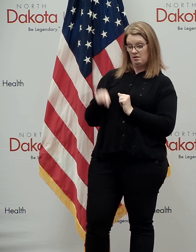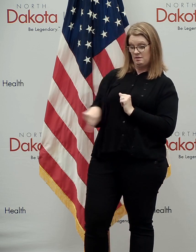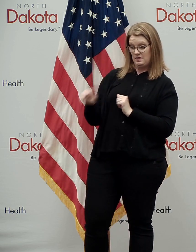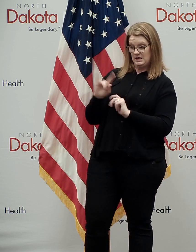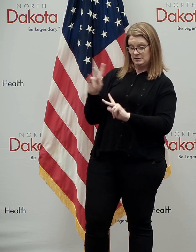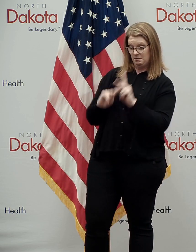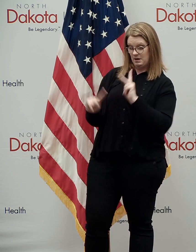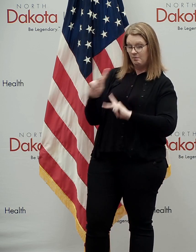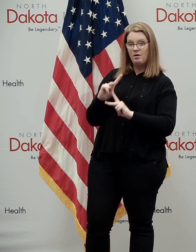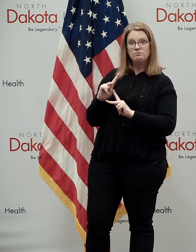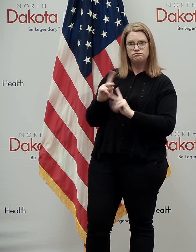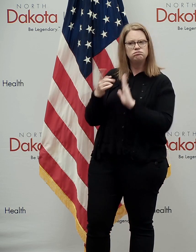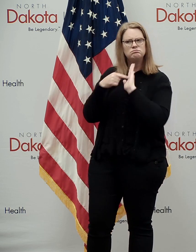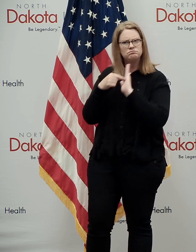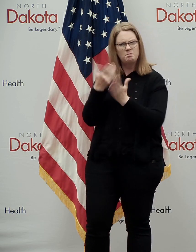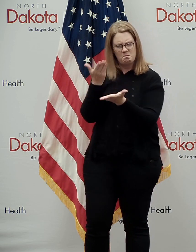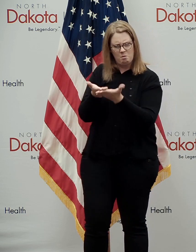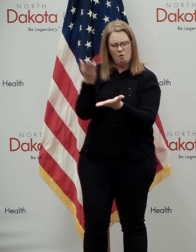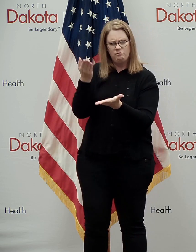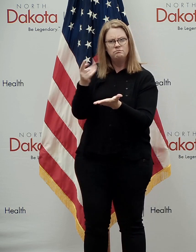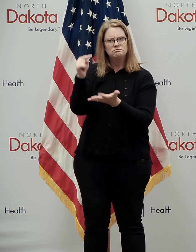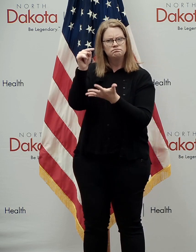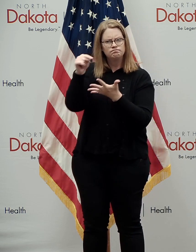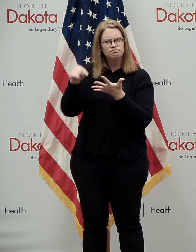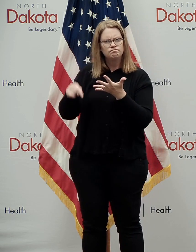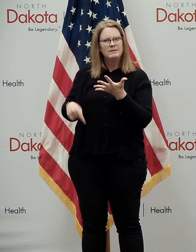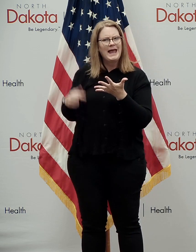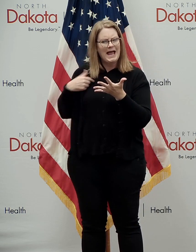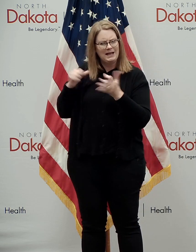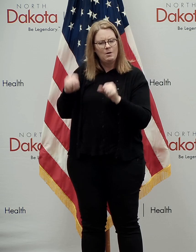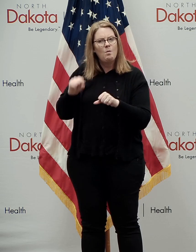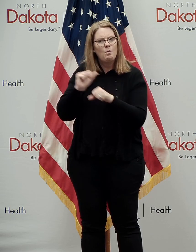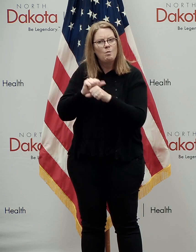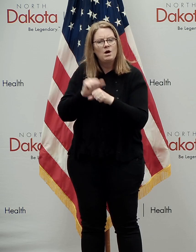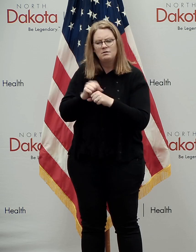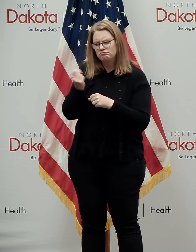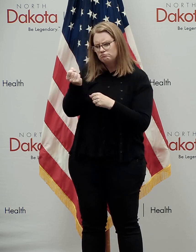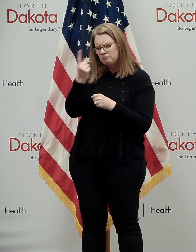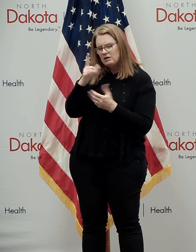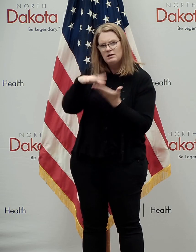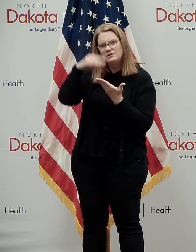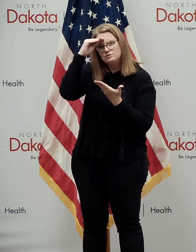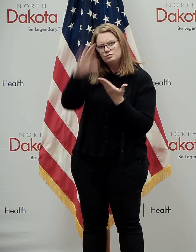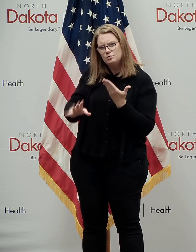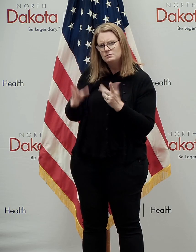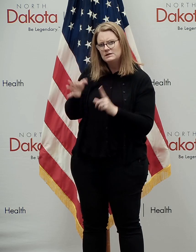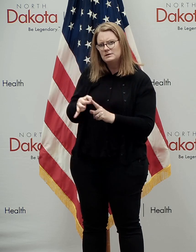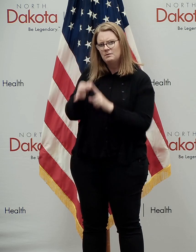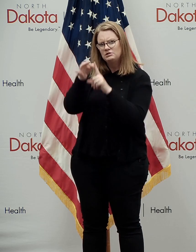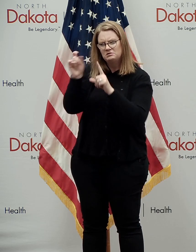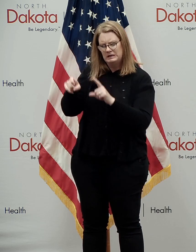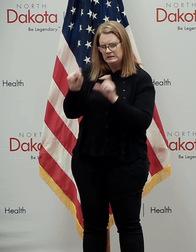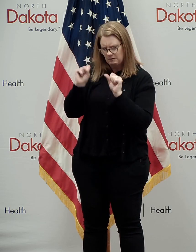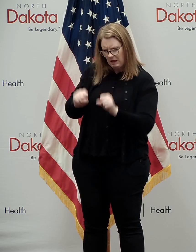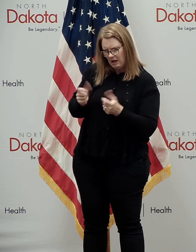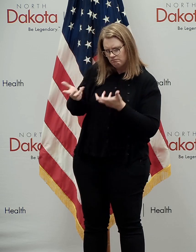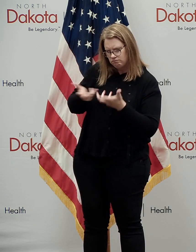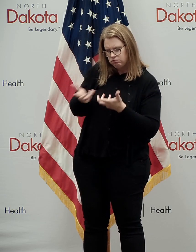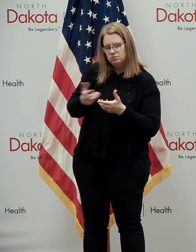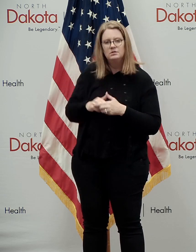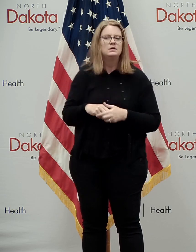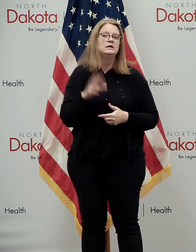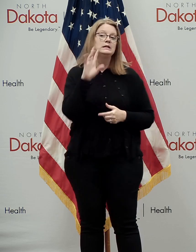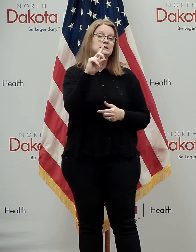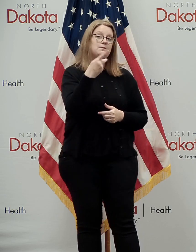already shown their ability to work with and their commitment to students who have special needs. The Department of